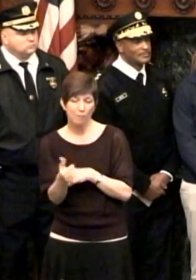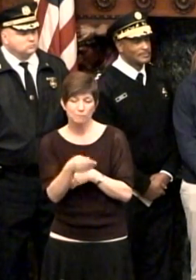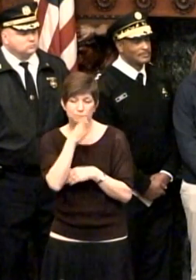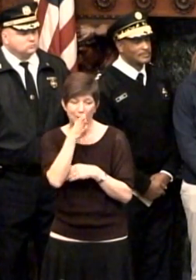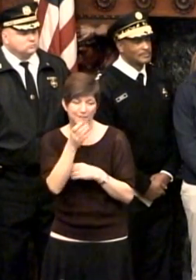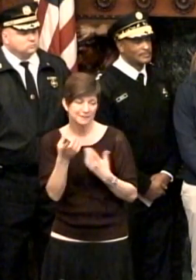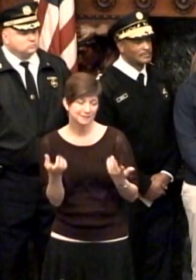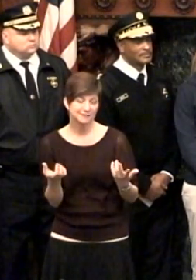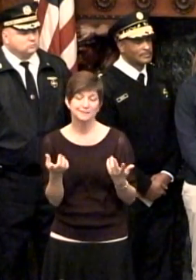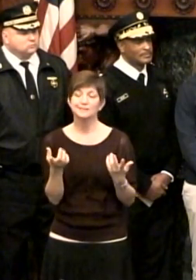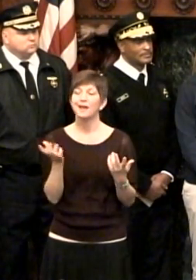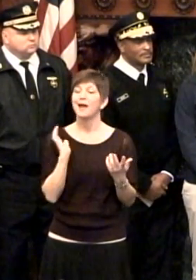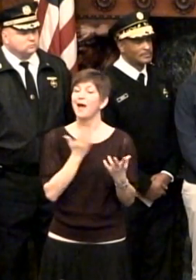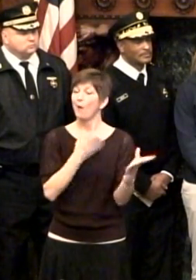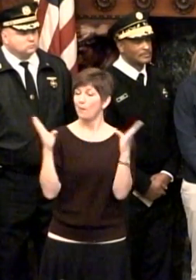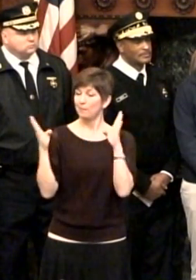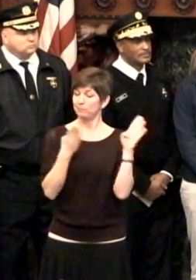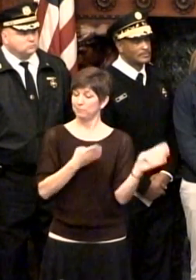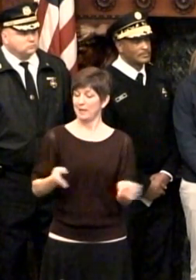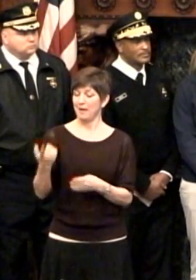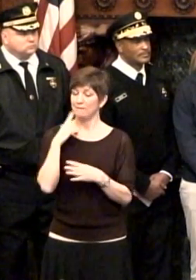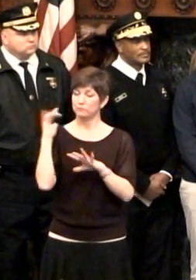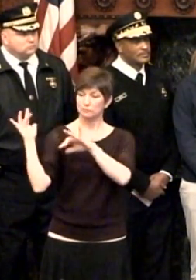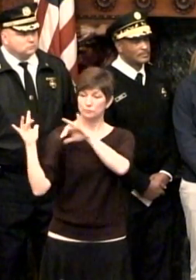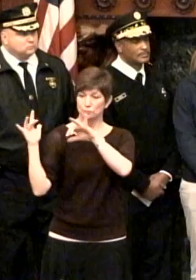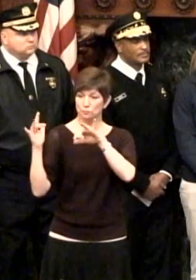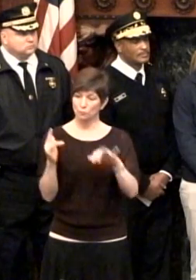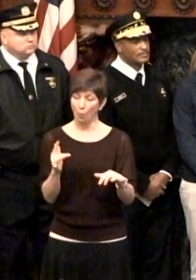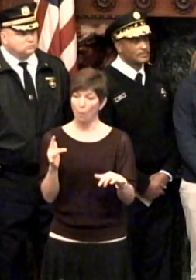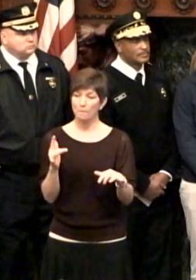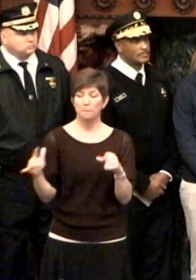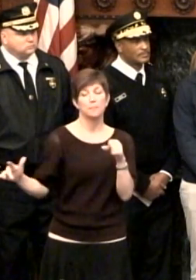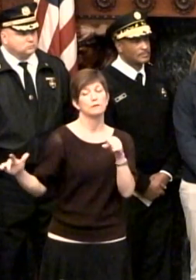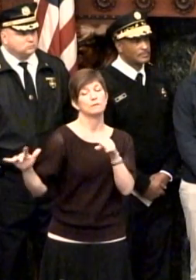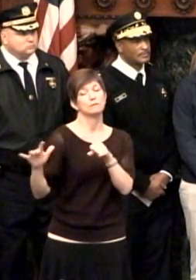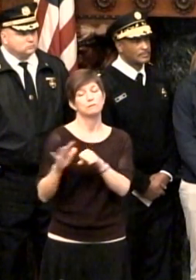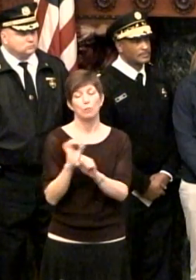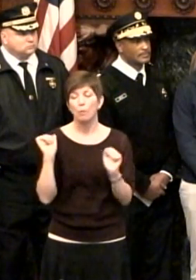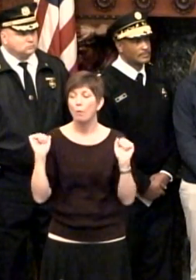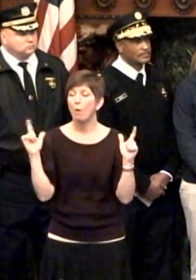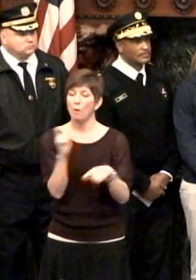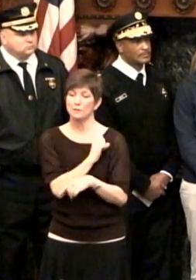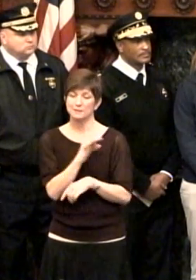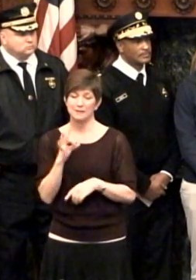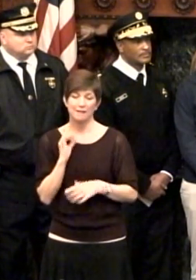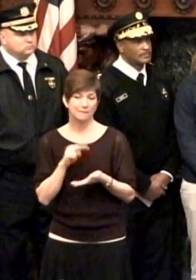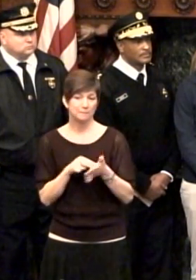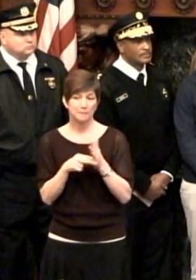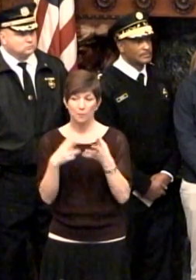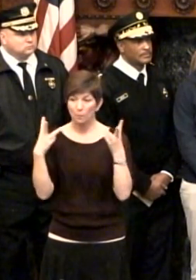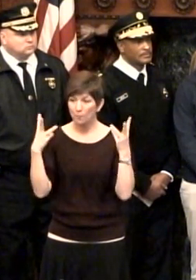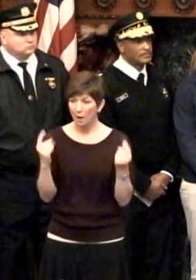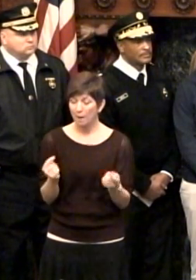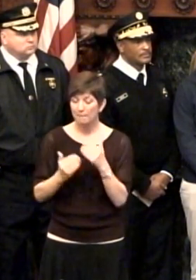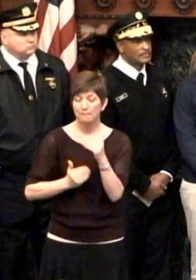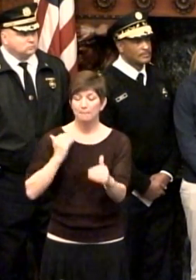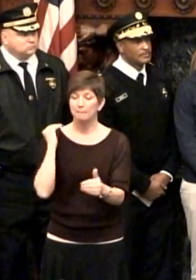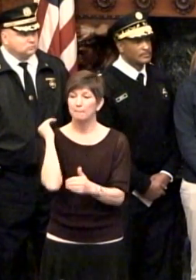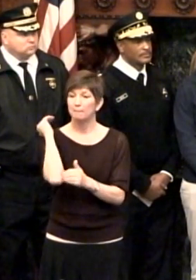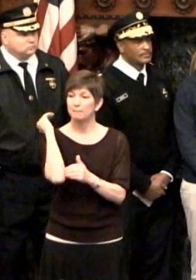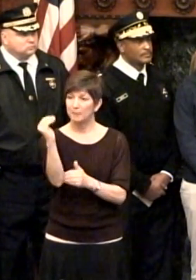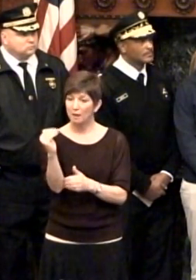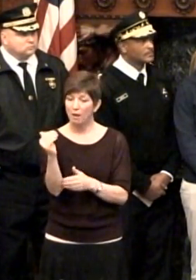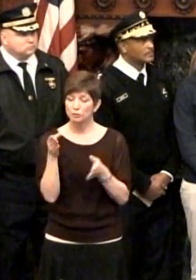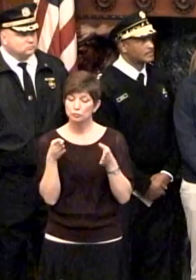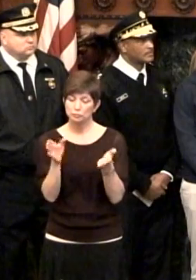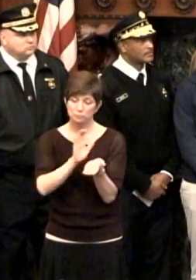Our plan for this storm, as the mayor said, is for a full deployment. And what that means is, beyond